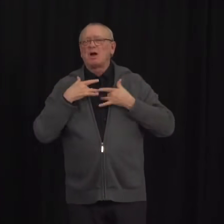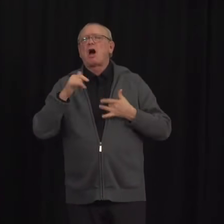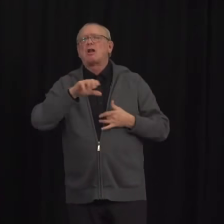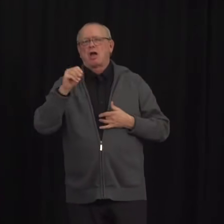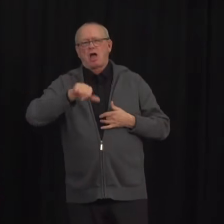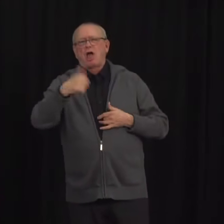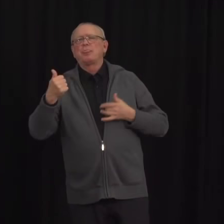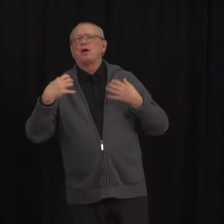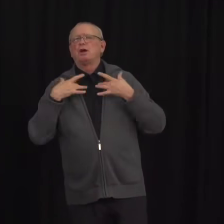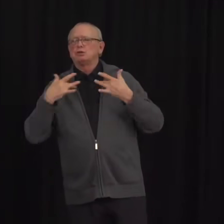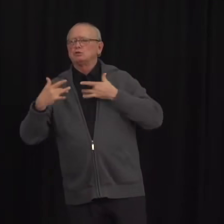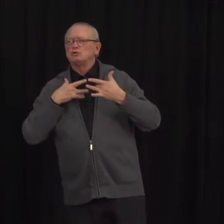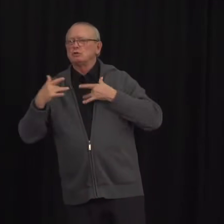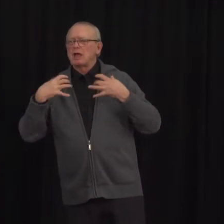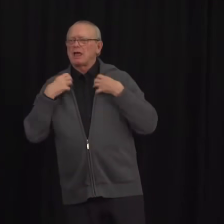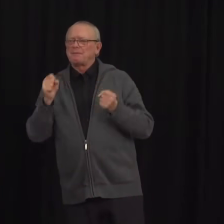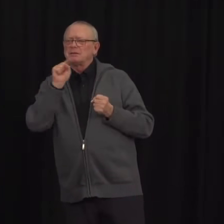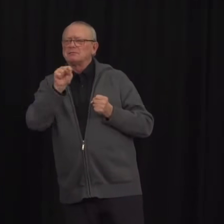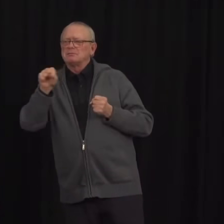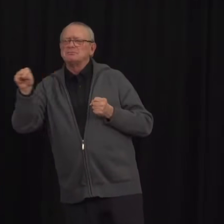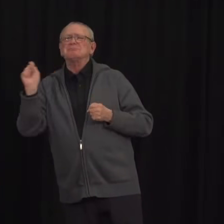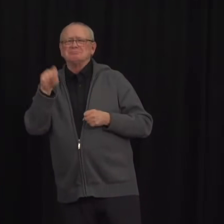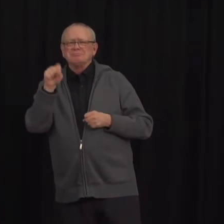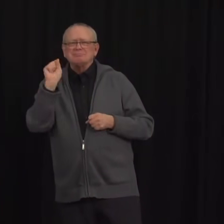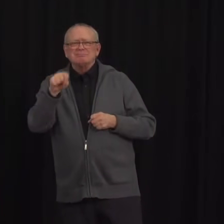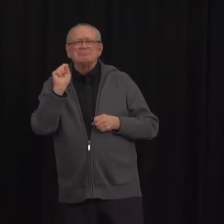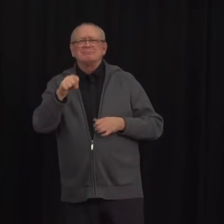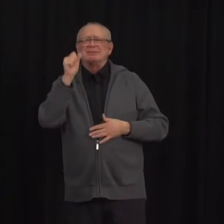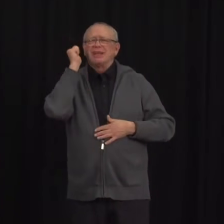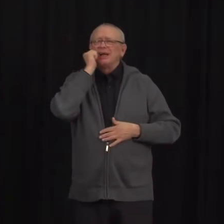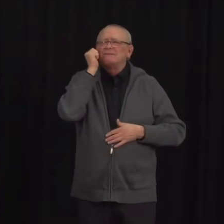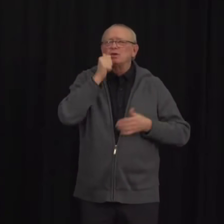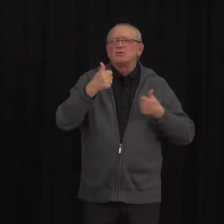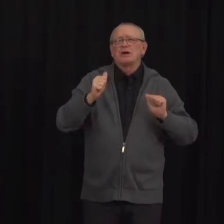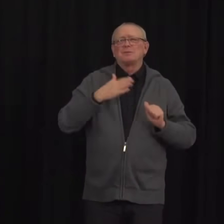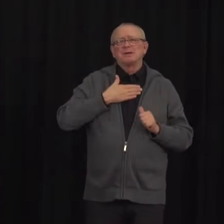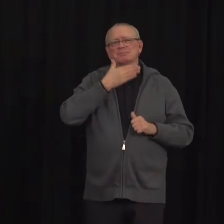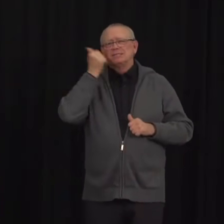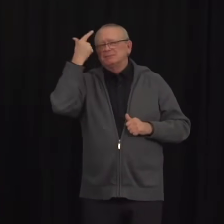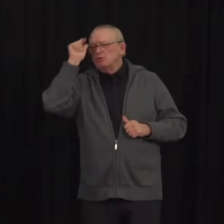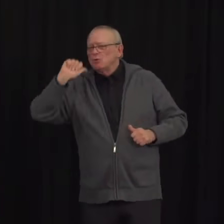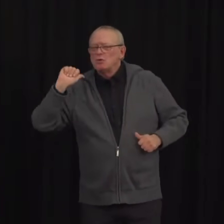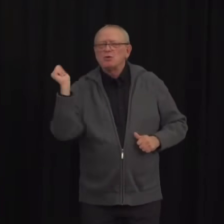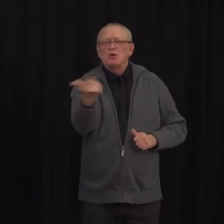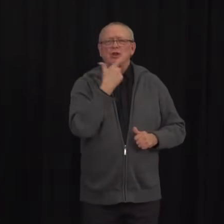a concern. And I strive every day to do my best for every single Albertan.